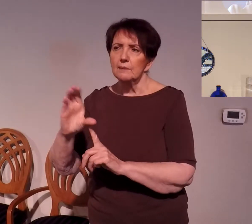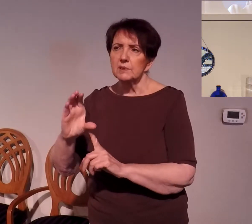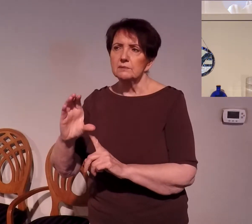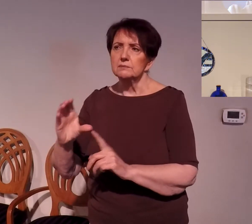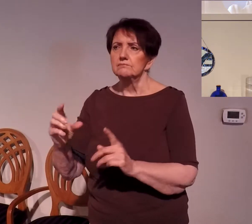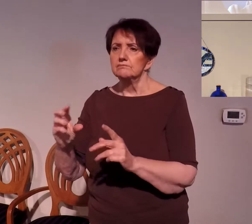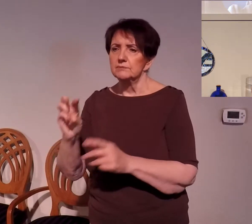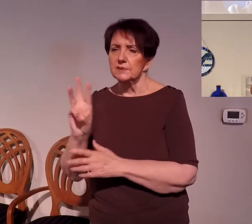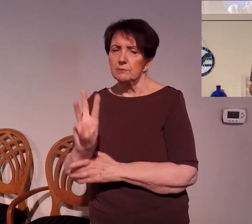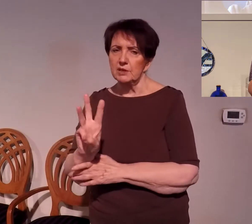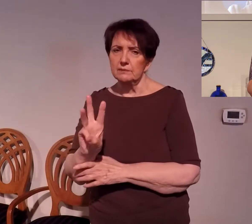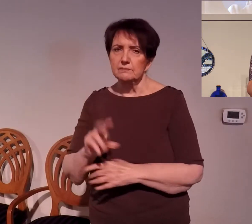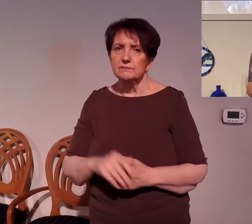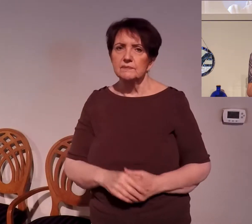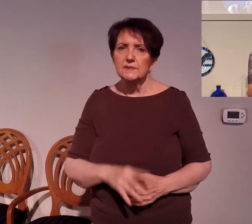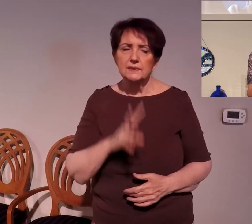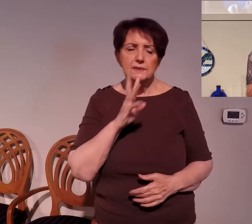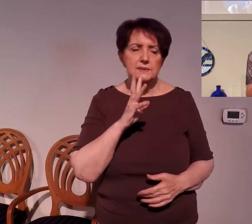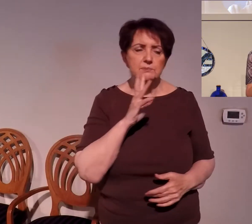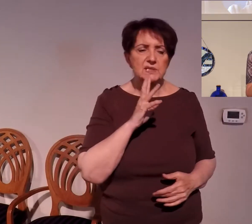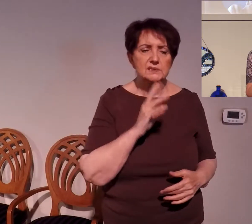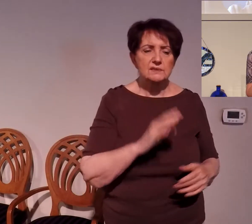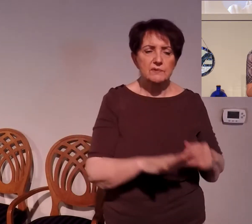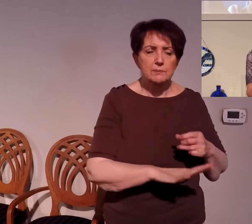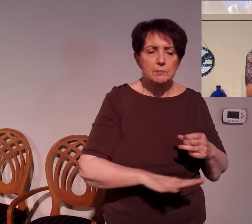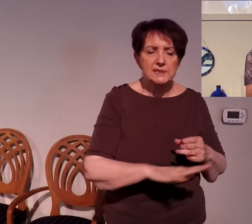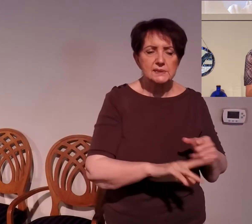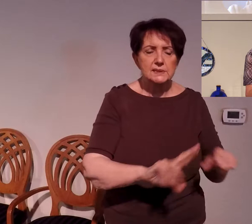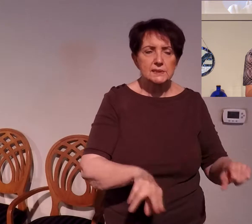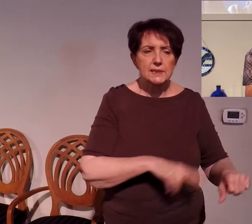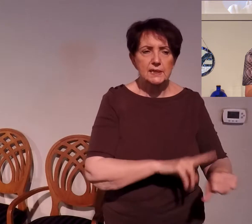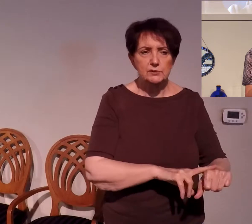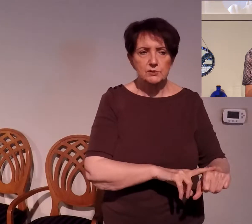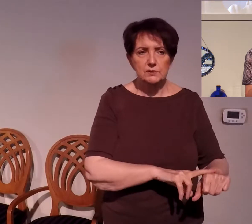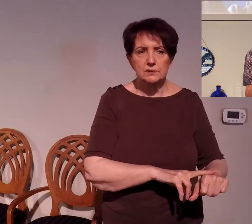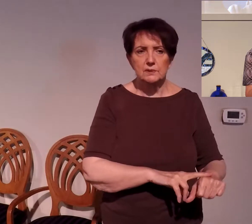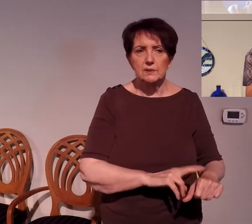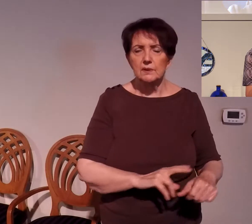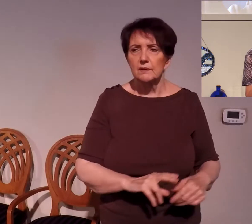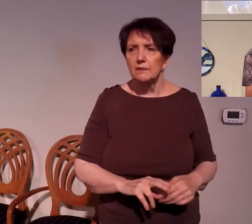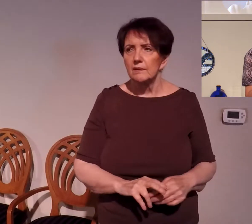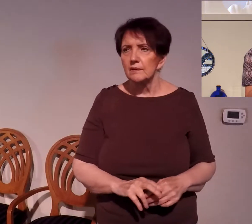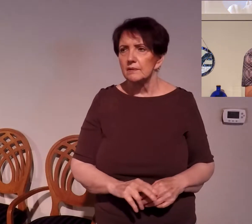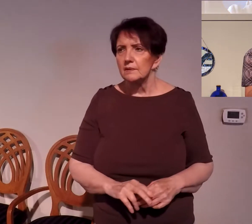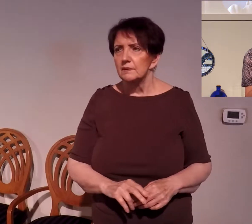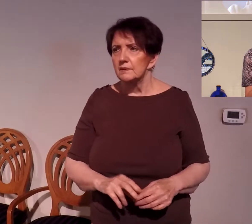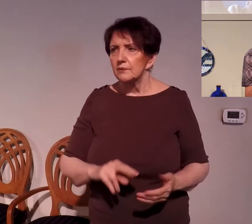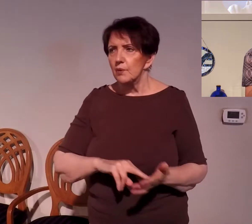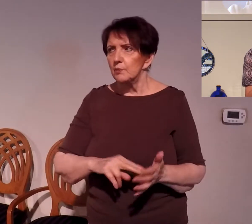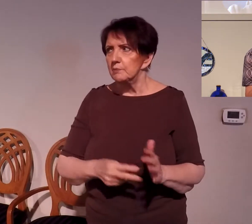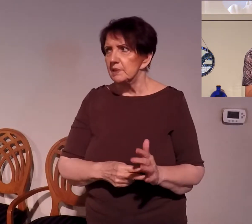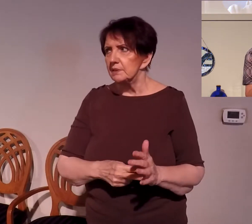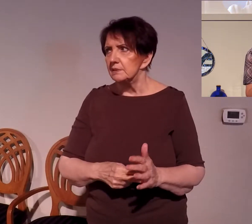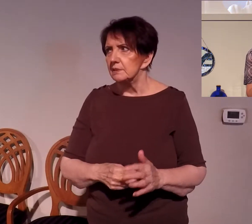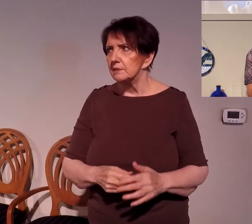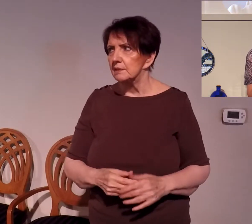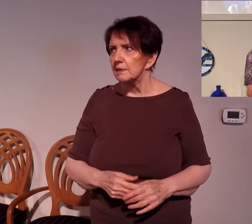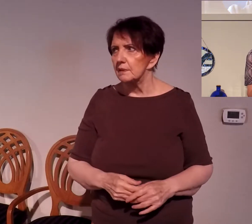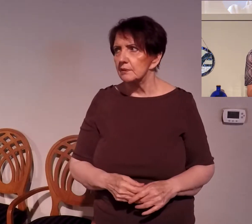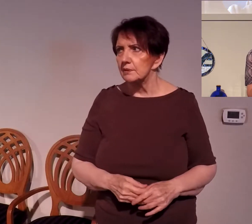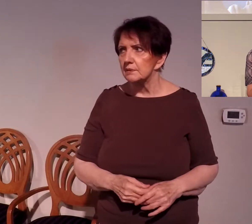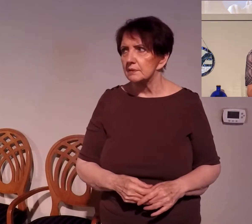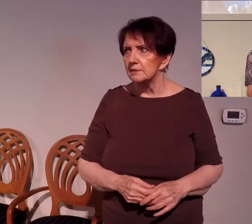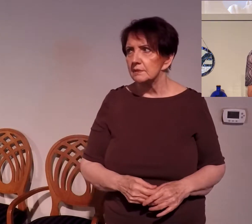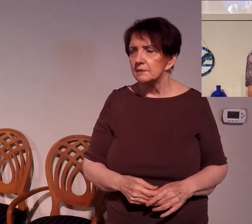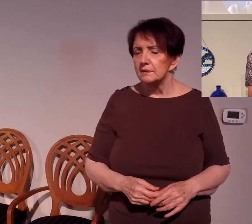word that speaks of the essential nature of what we're talking about. Do you see? That